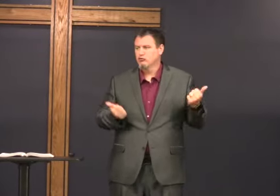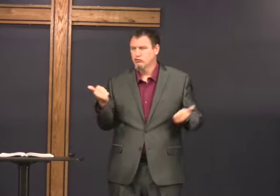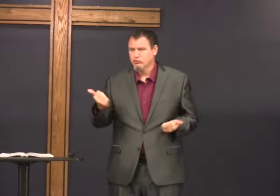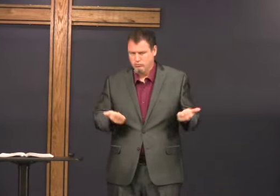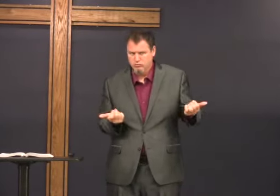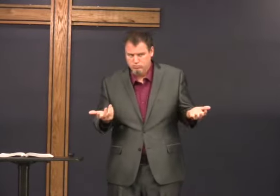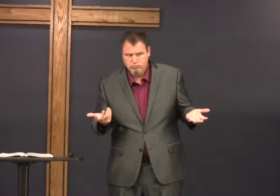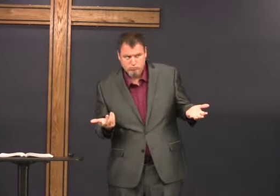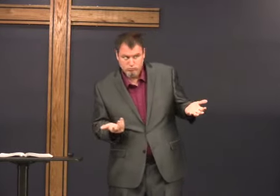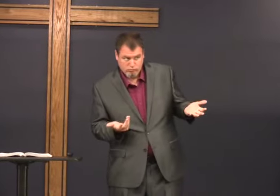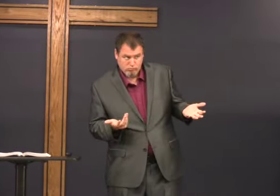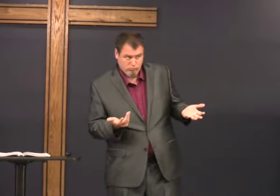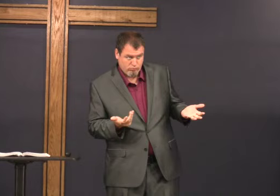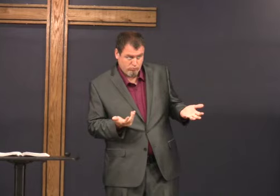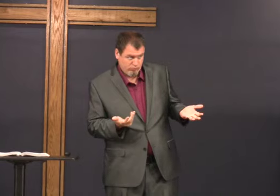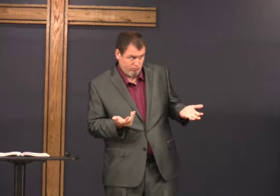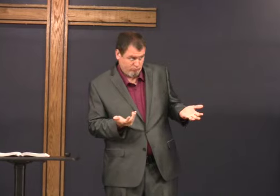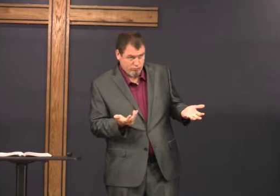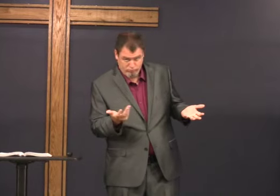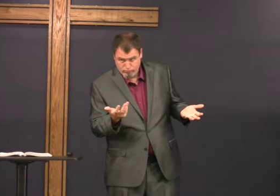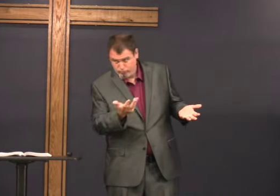whatever he's told.